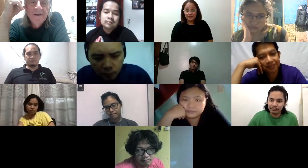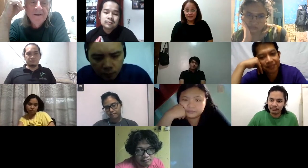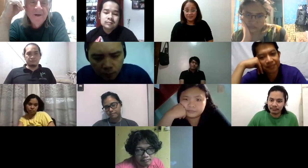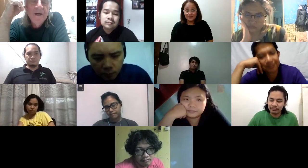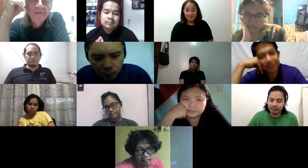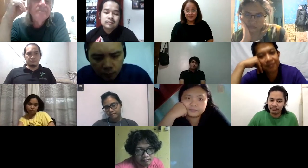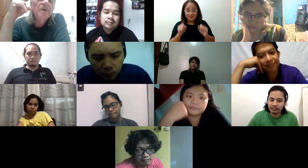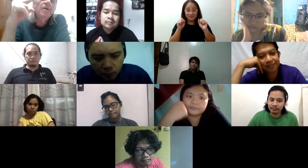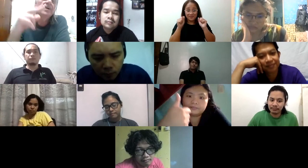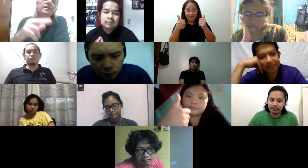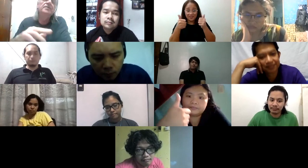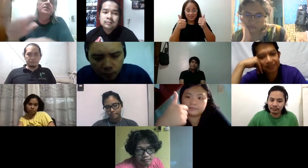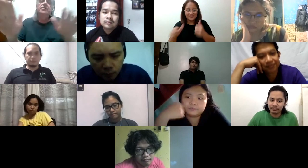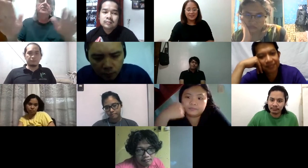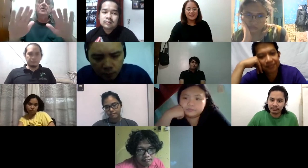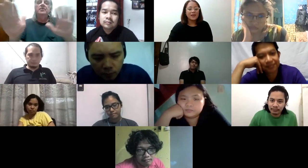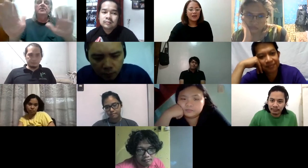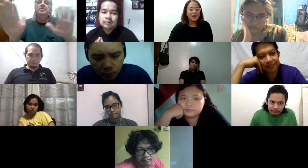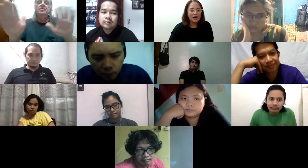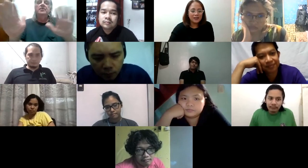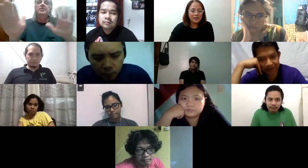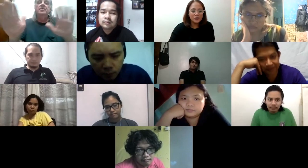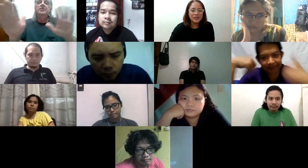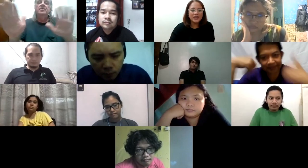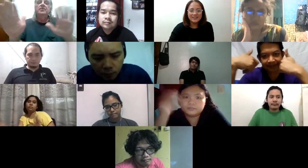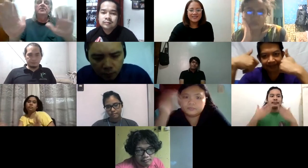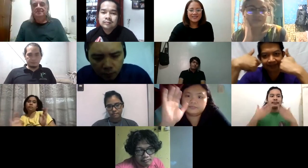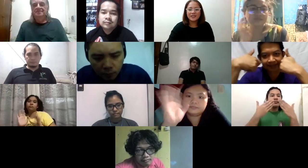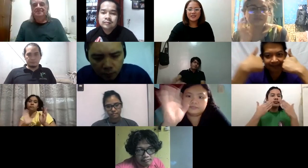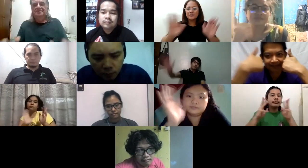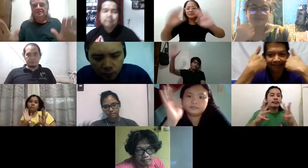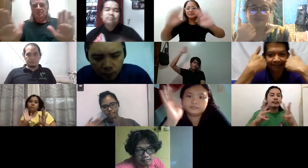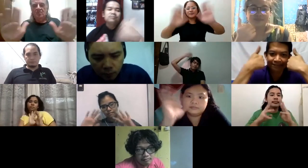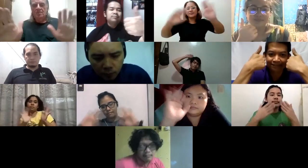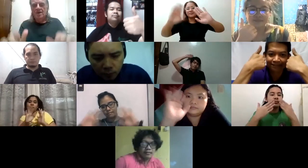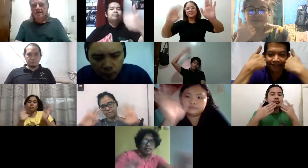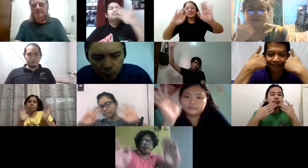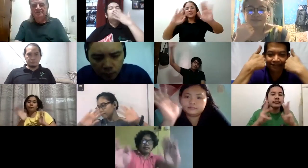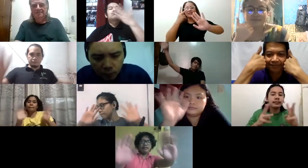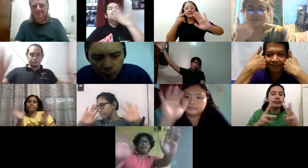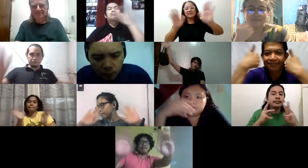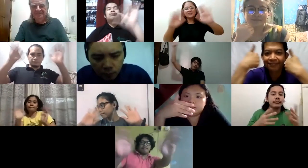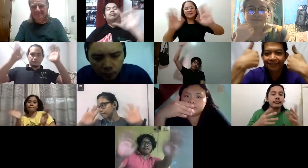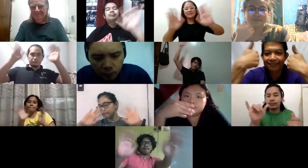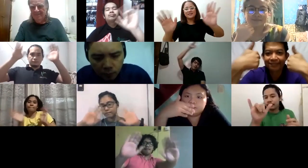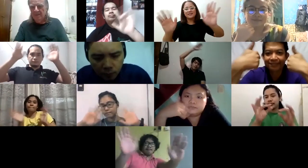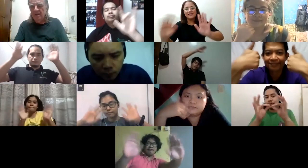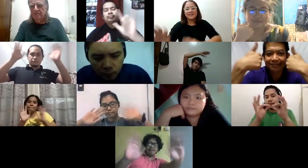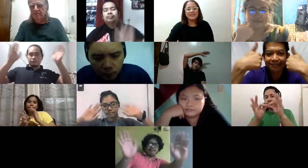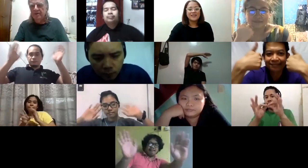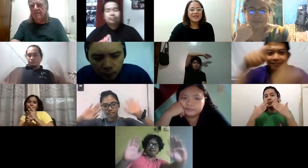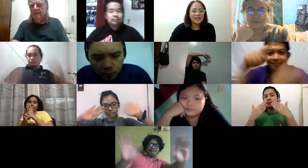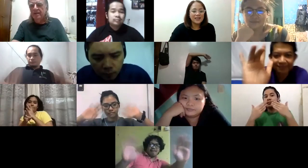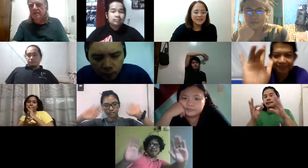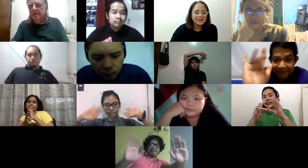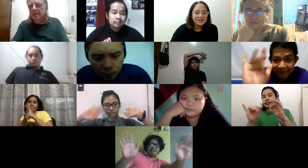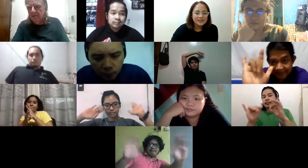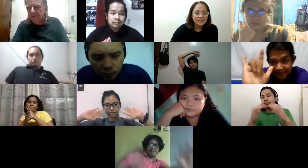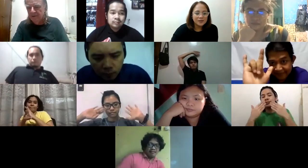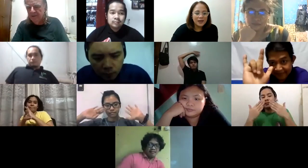Okay, all right. See you tomorrow then. Okay, Dr. Woody. Bye-bye. Sorry, Thanks for everybody today, Thank including you. the